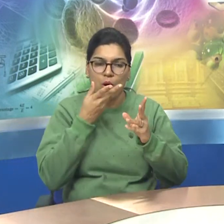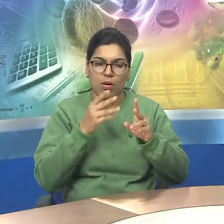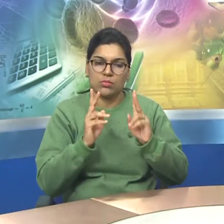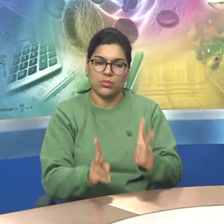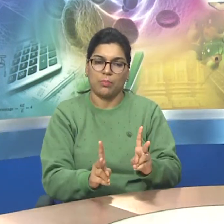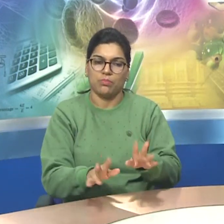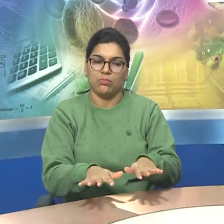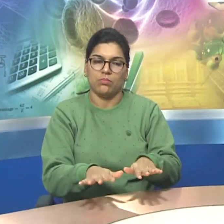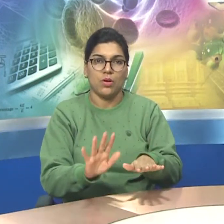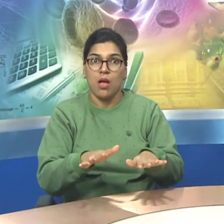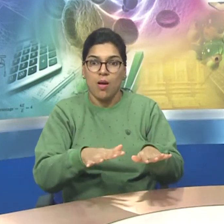Wave.